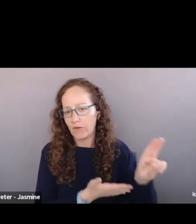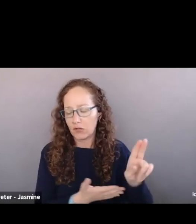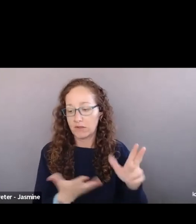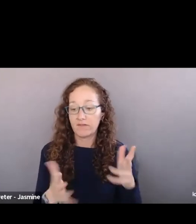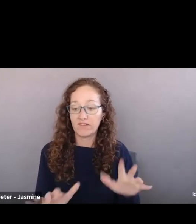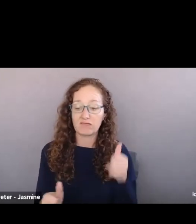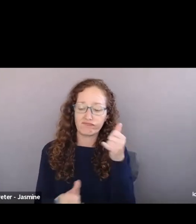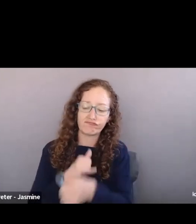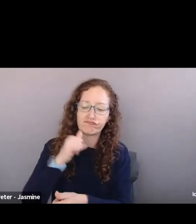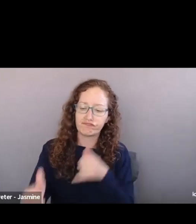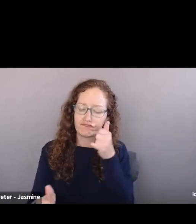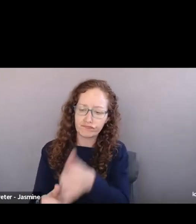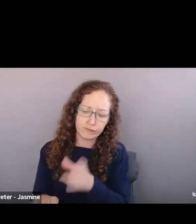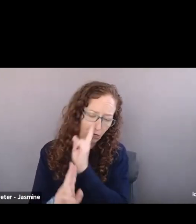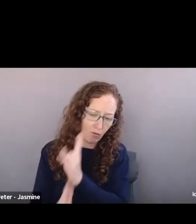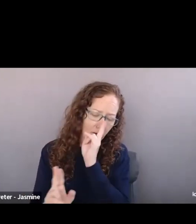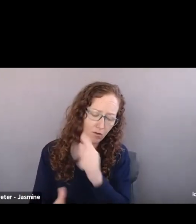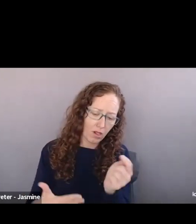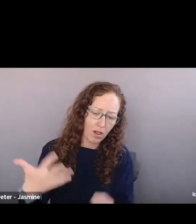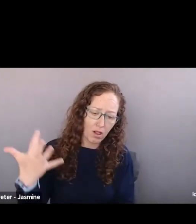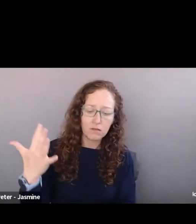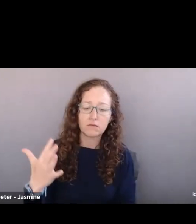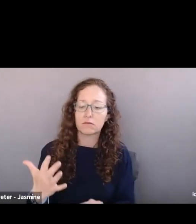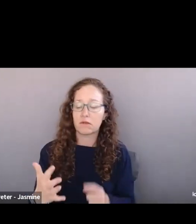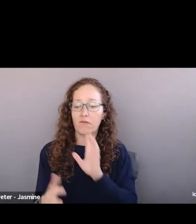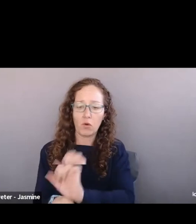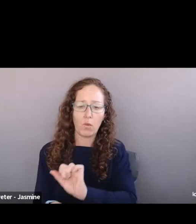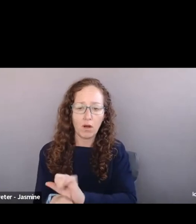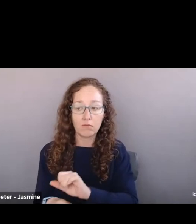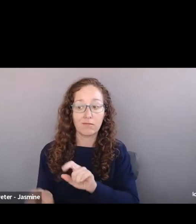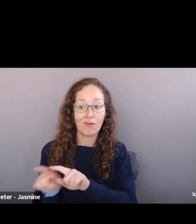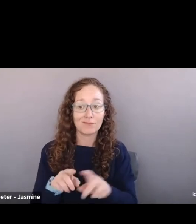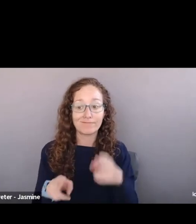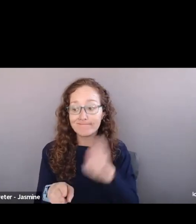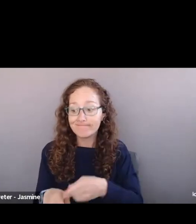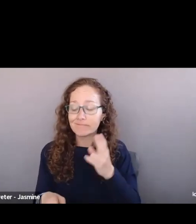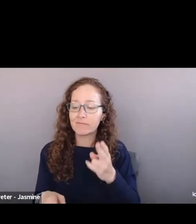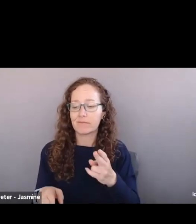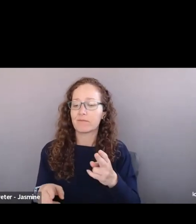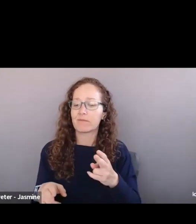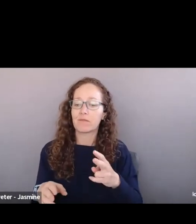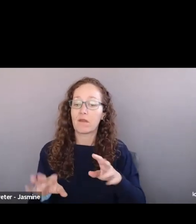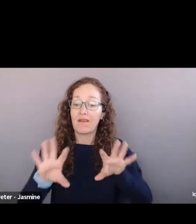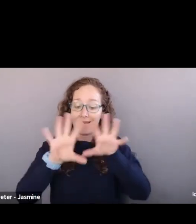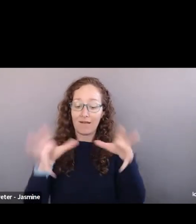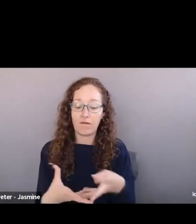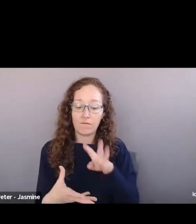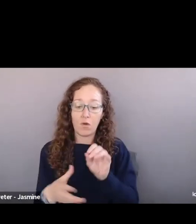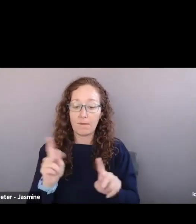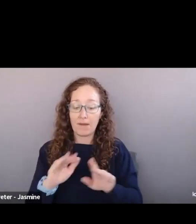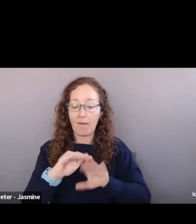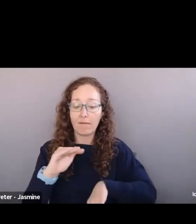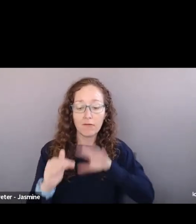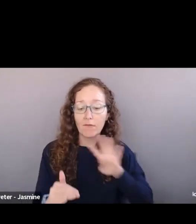being named one of the 40 under 40 national leaders by the Network Journal. She